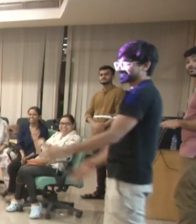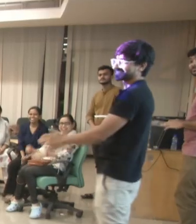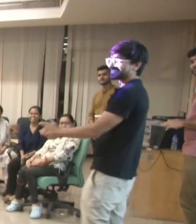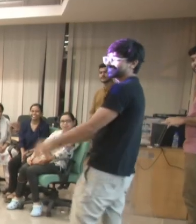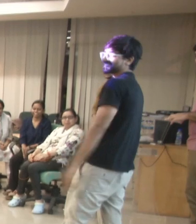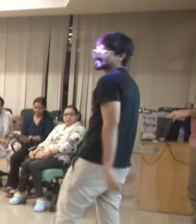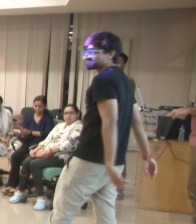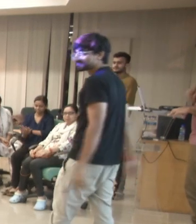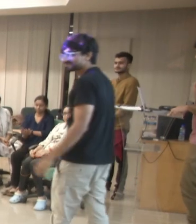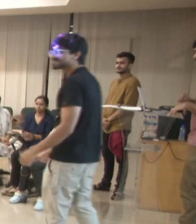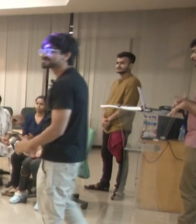Okay.